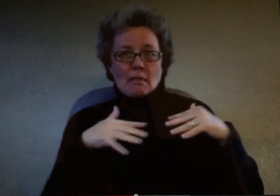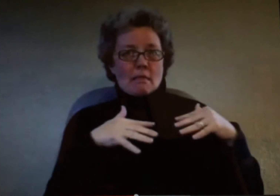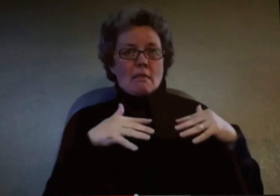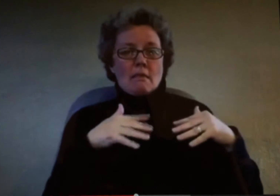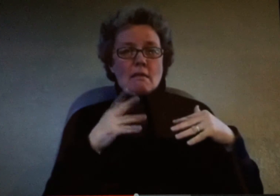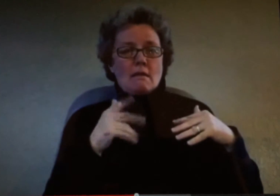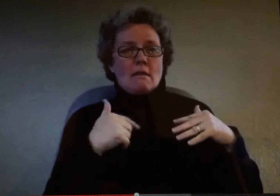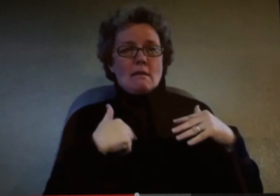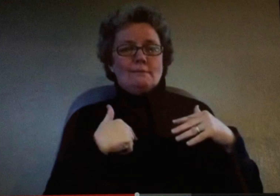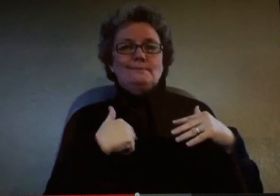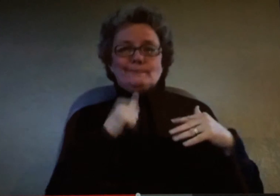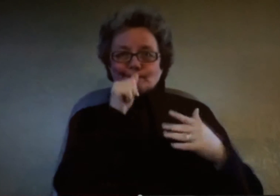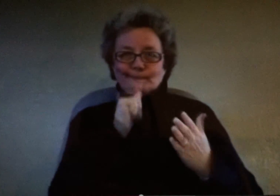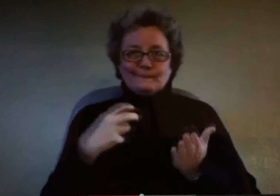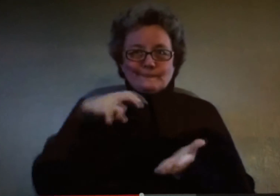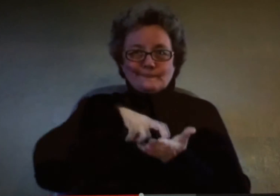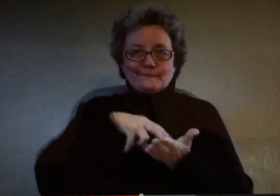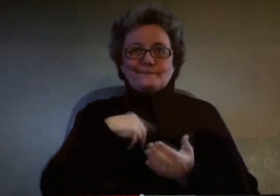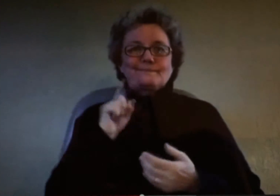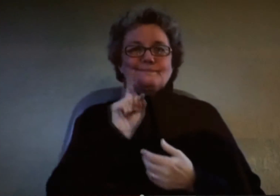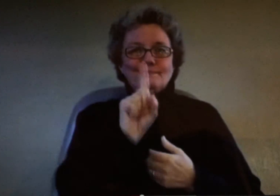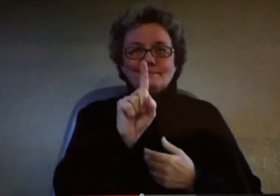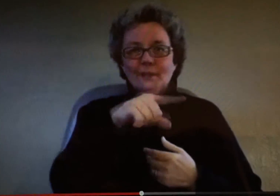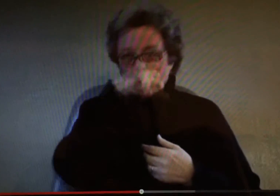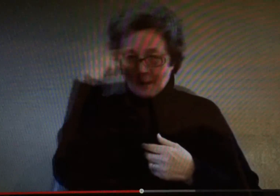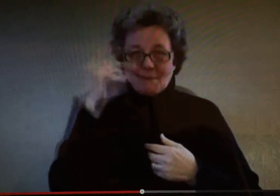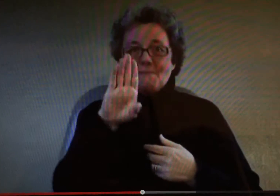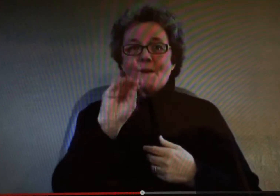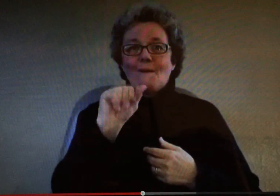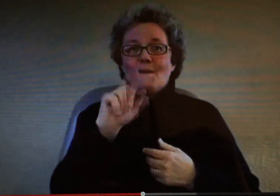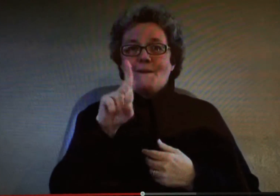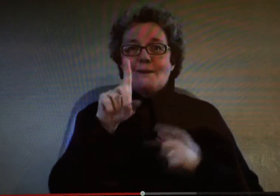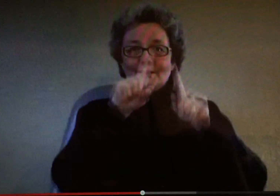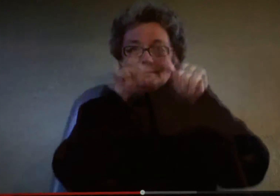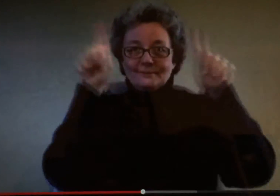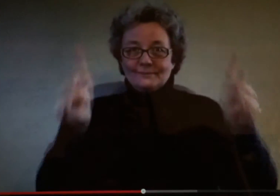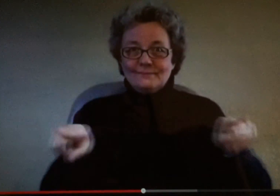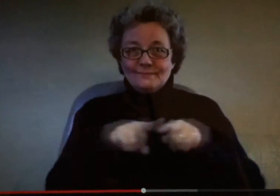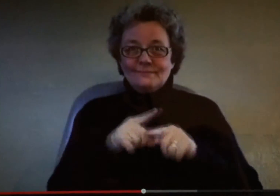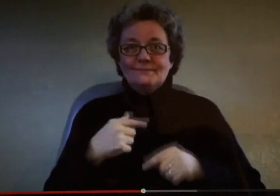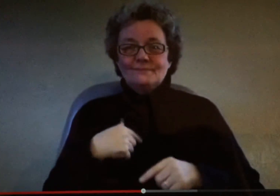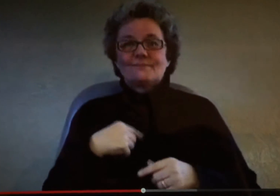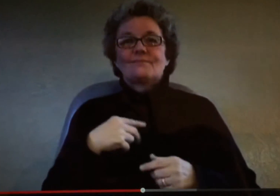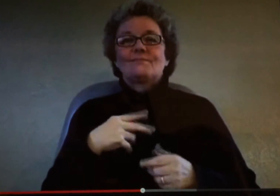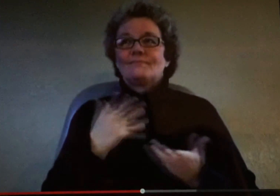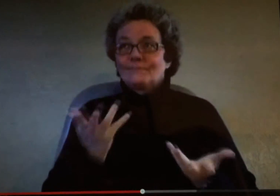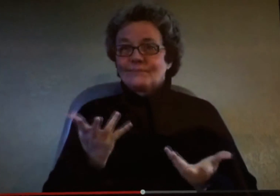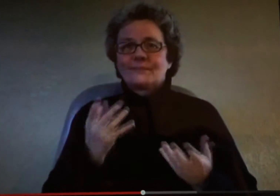teacher was staring at me. So, I got up and I went up to the blackboard.